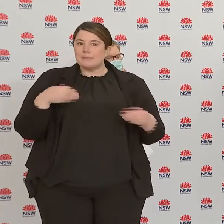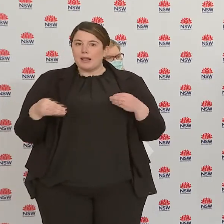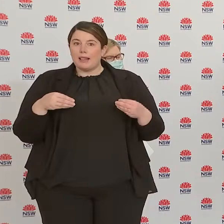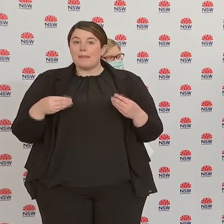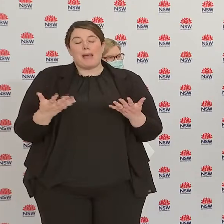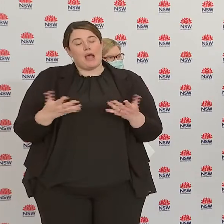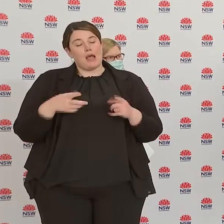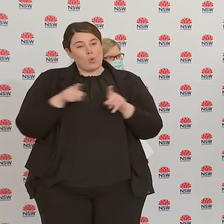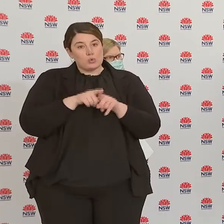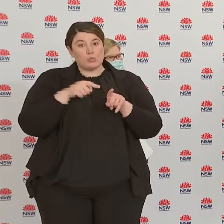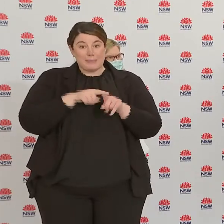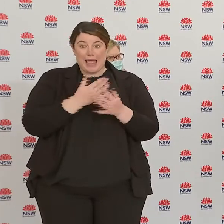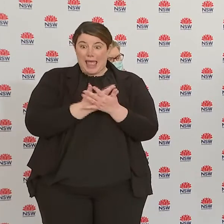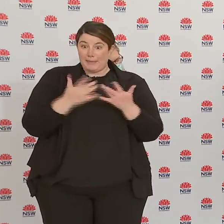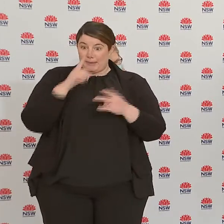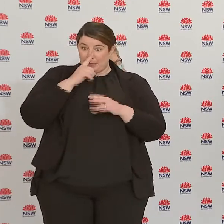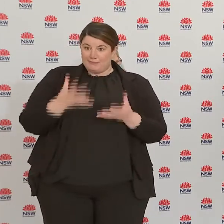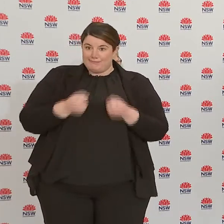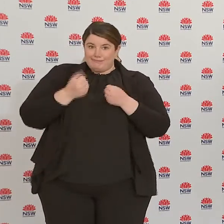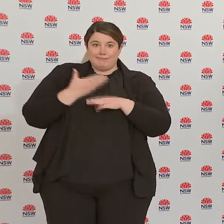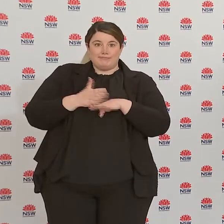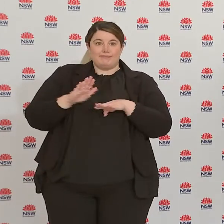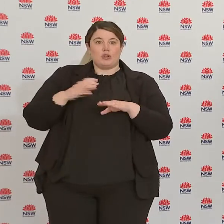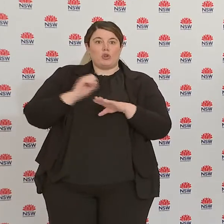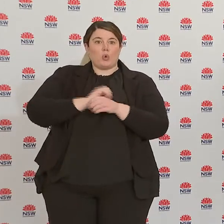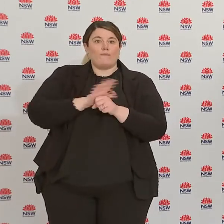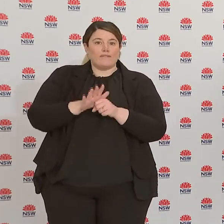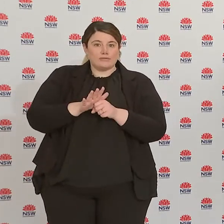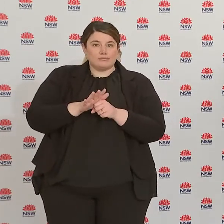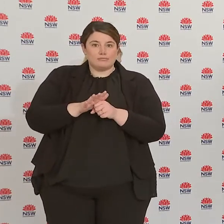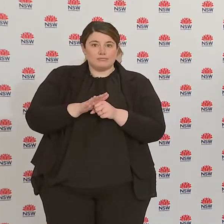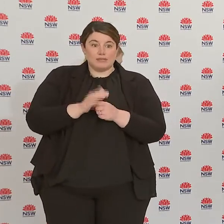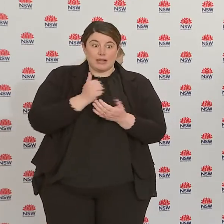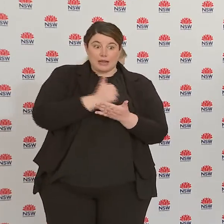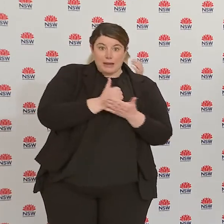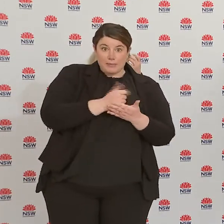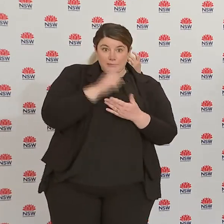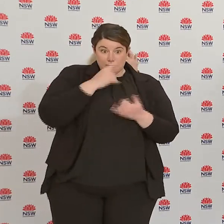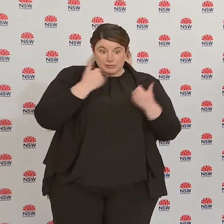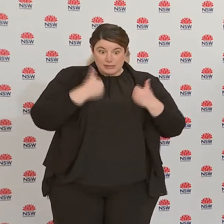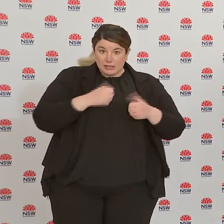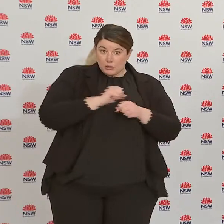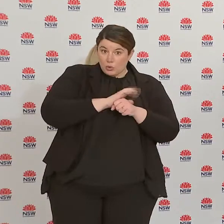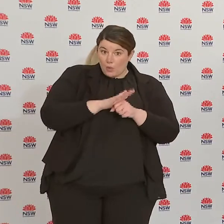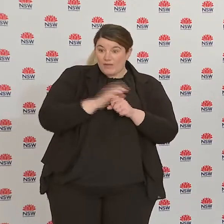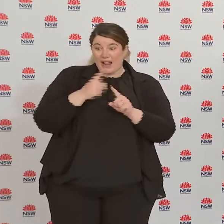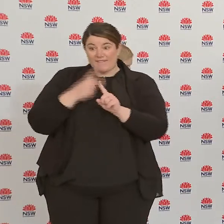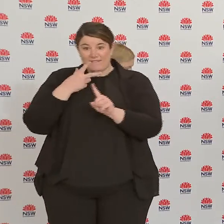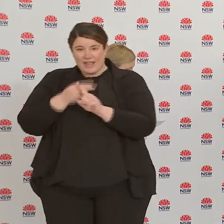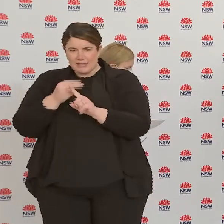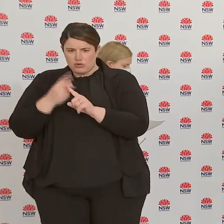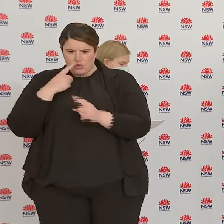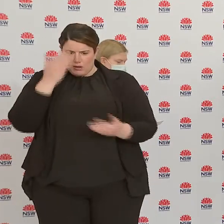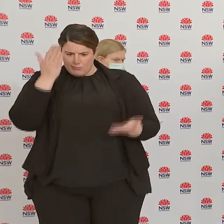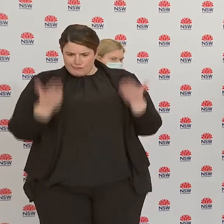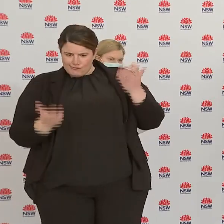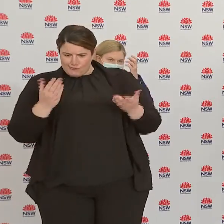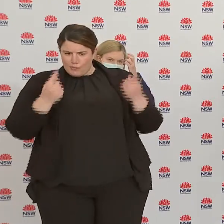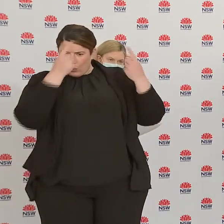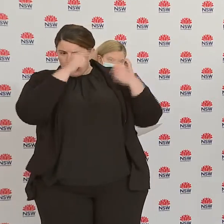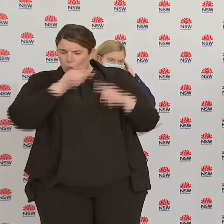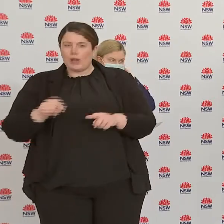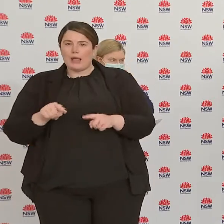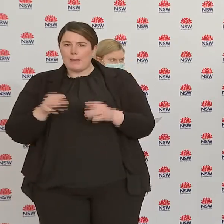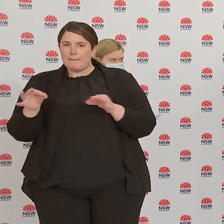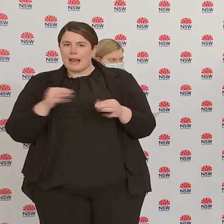numbers are at. So it's a combination of things. We need to look at where the case numbers are at. We also need to look at the vaccination rates. And pleasingly,